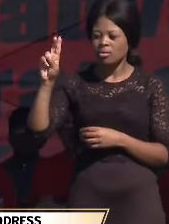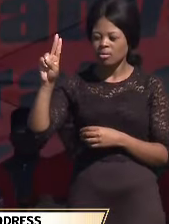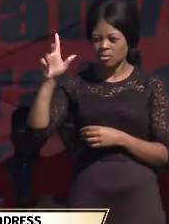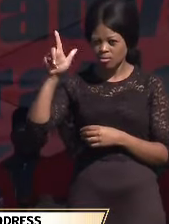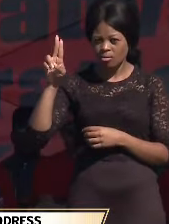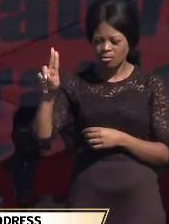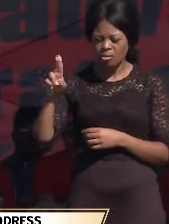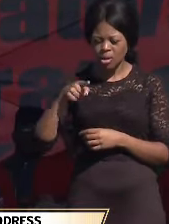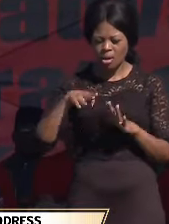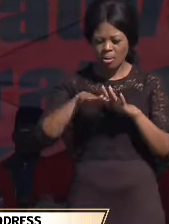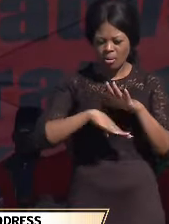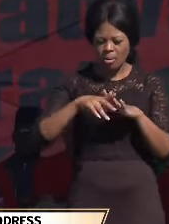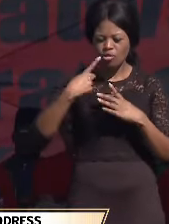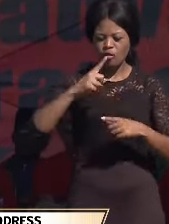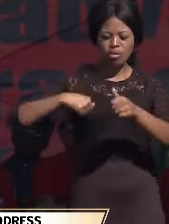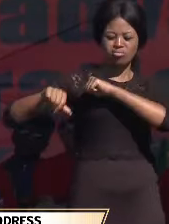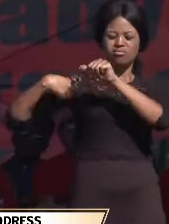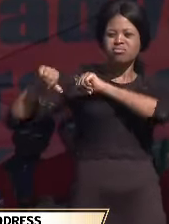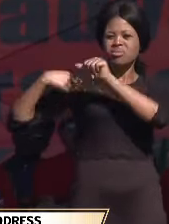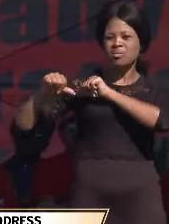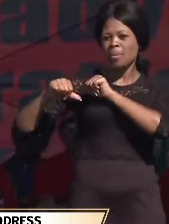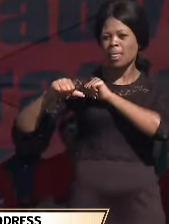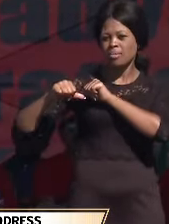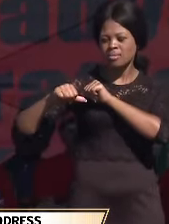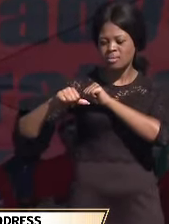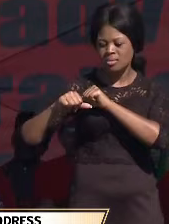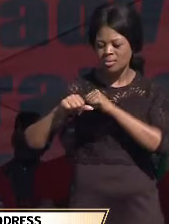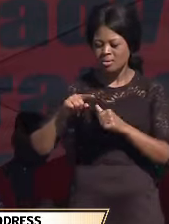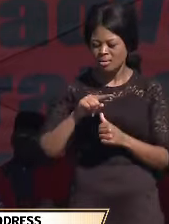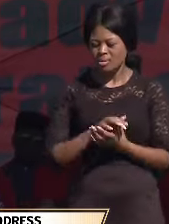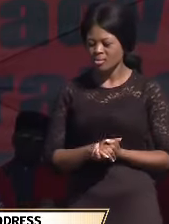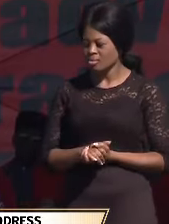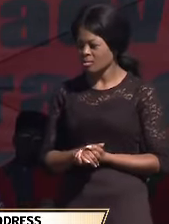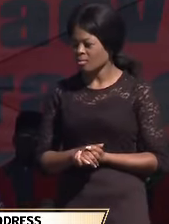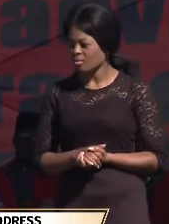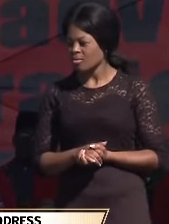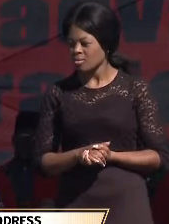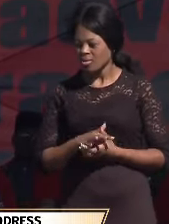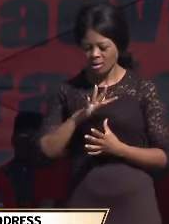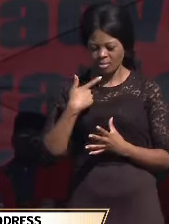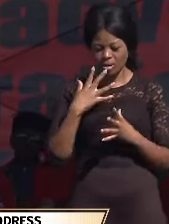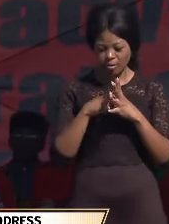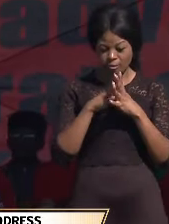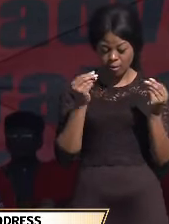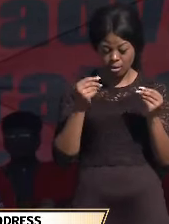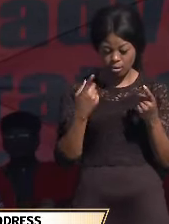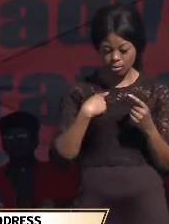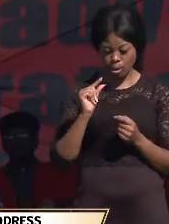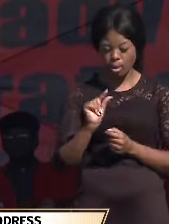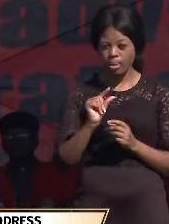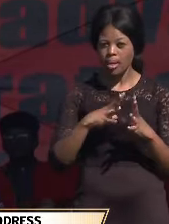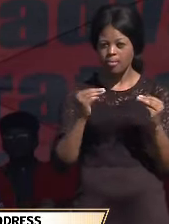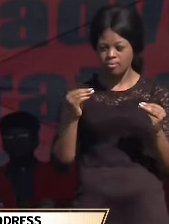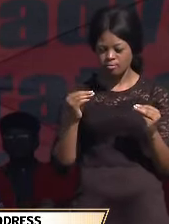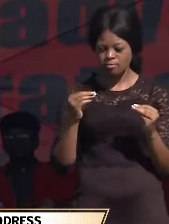ibase yokuthi siye muva. Ukuthi nje comrade sticks ngibhimbi. Uma ngiqedana njengoba sengizoqeda, bengifuna